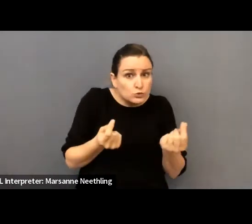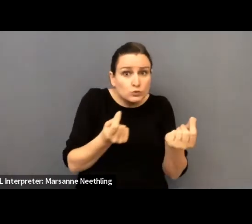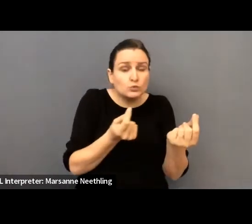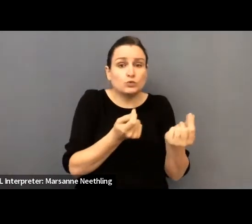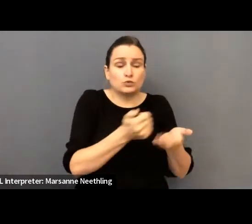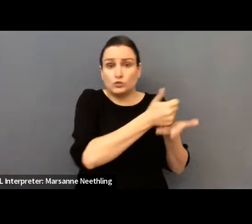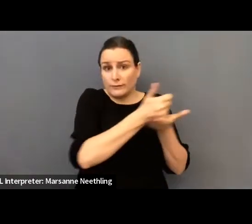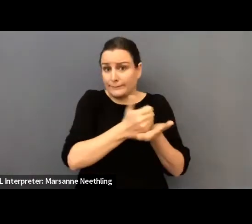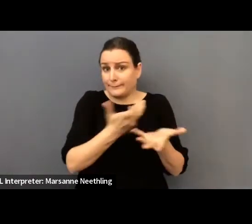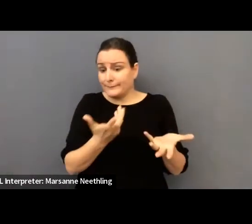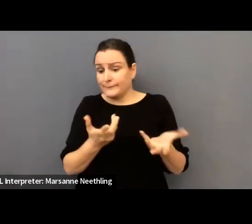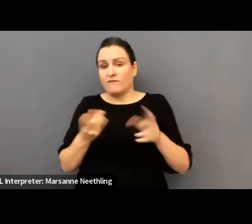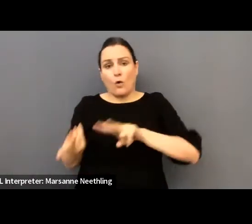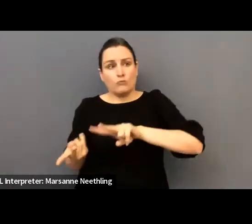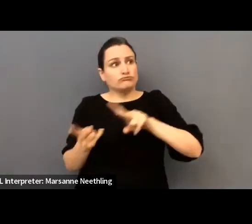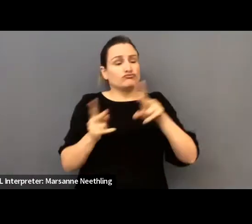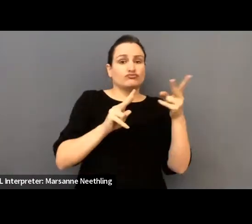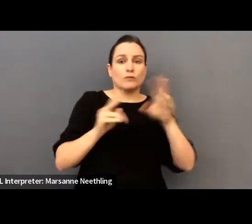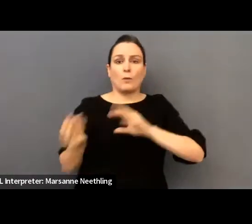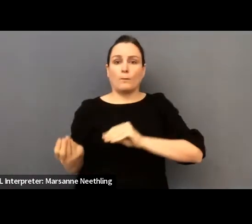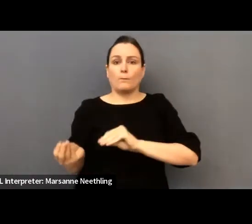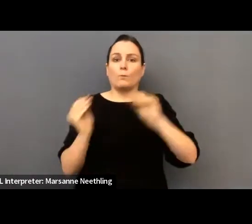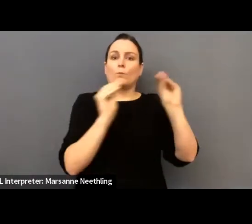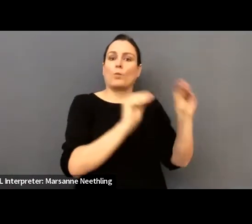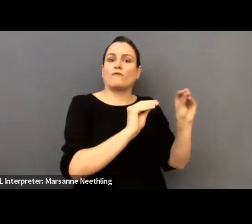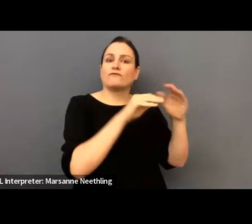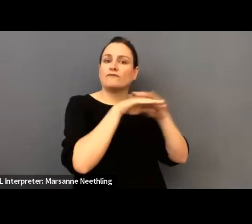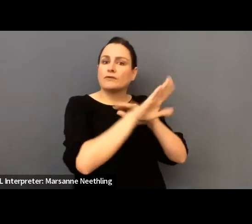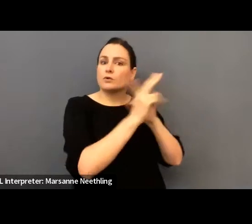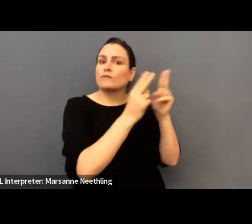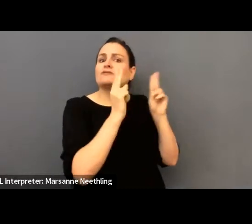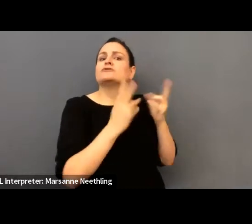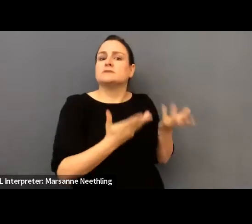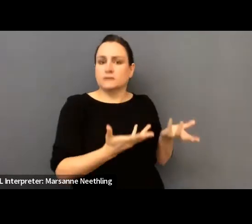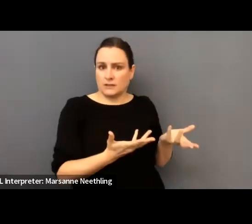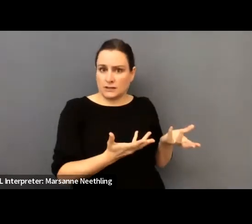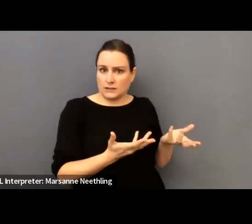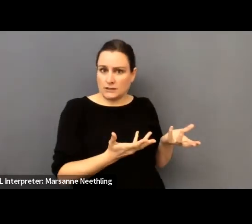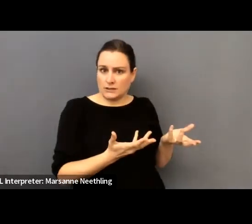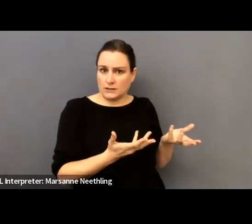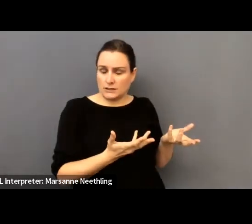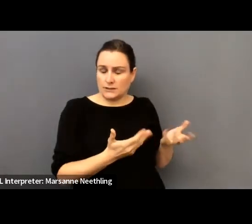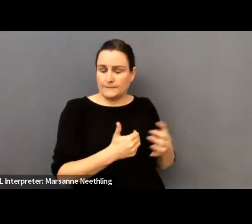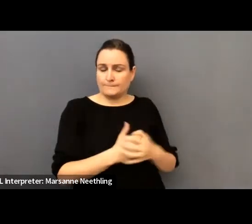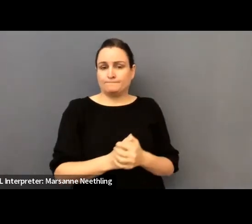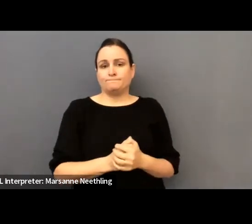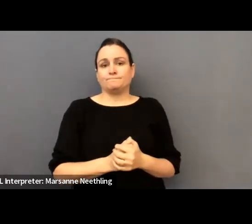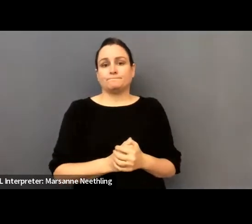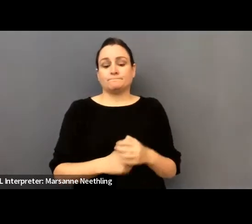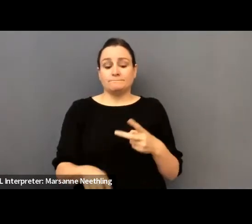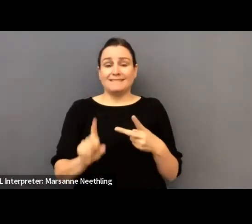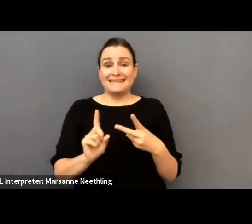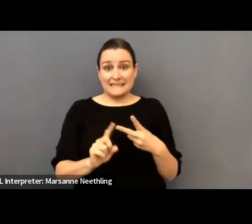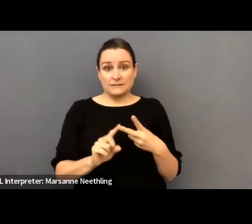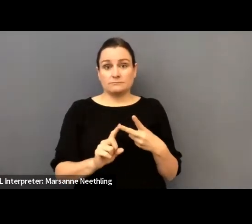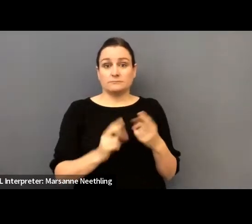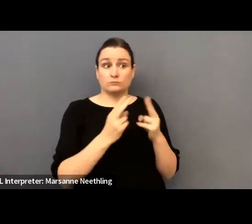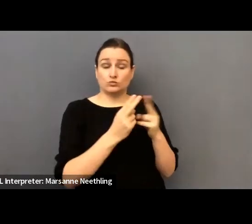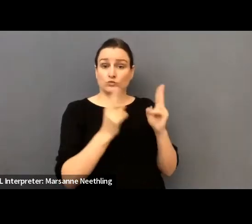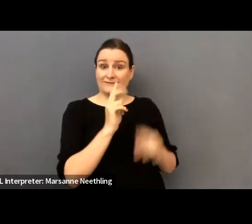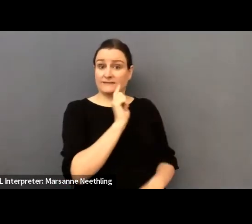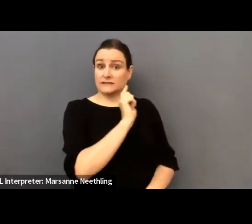that transitioning to happen smoothly? And then the capacity within higher